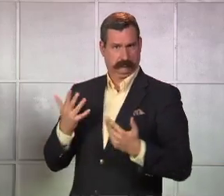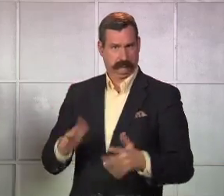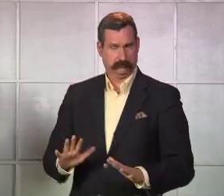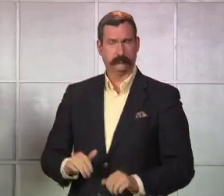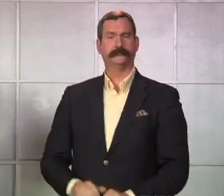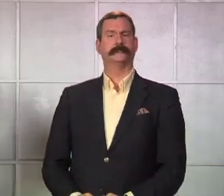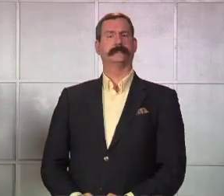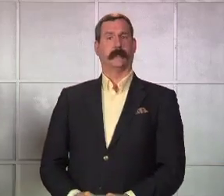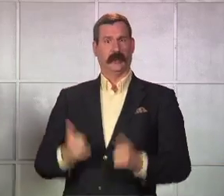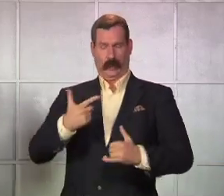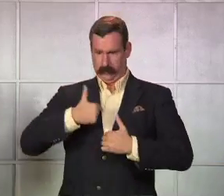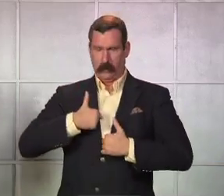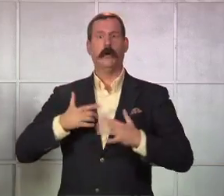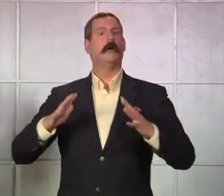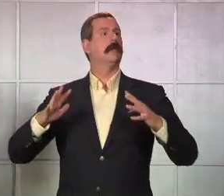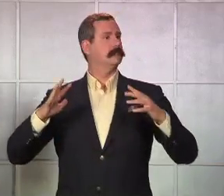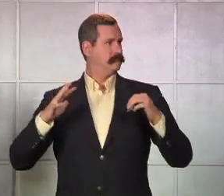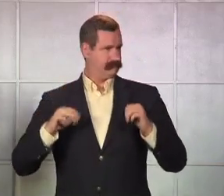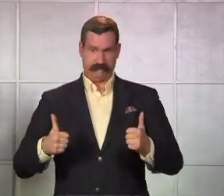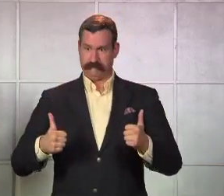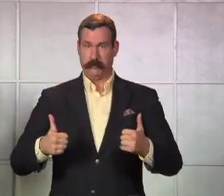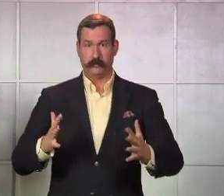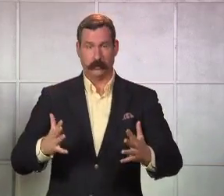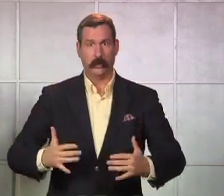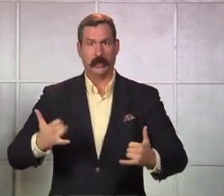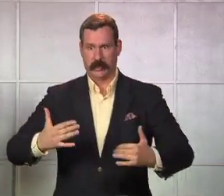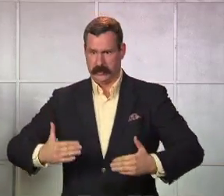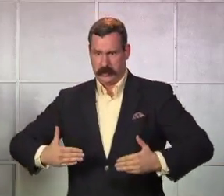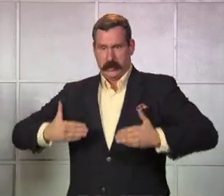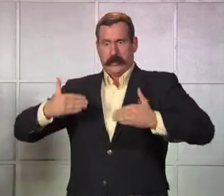as we discussed previously. In order to set up a group goal,